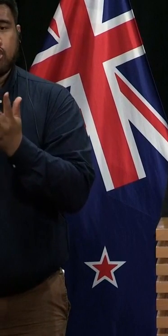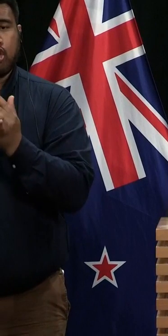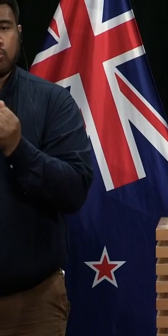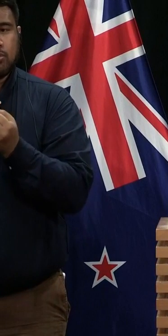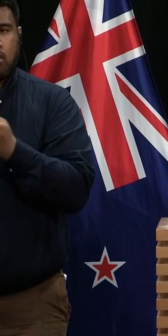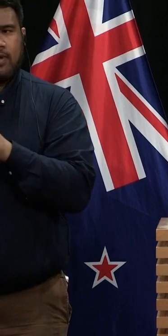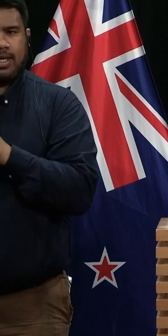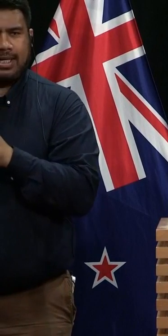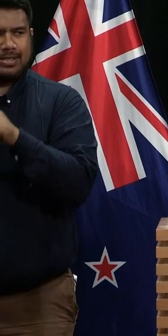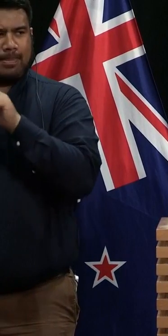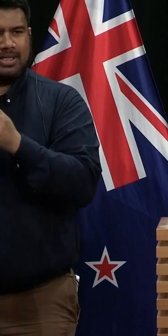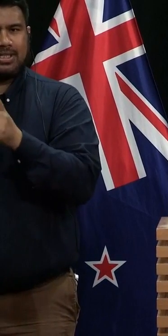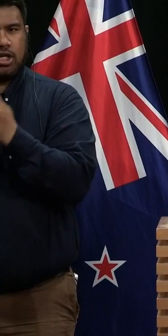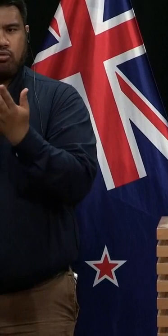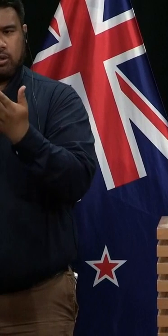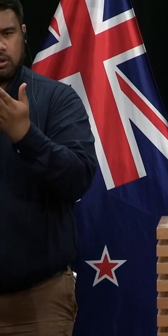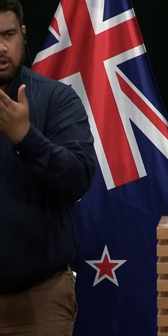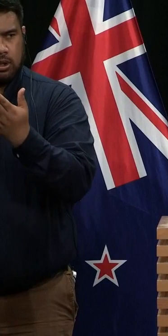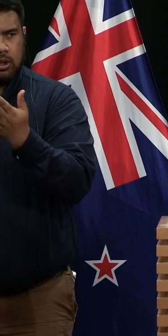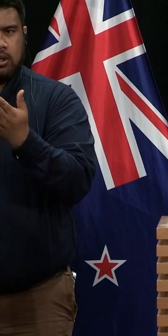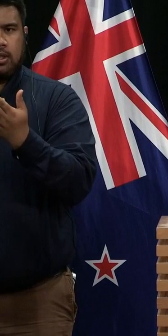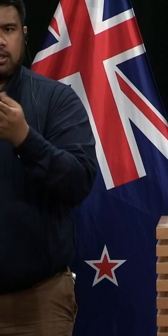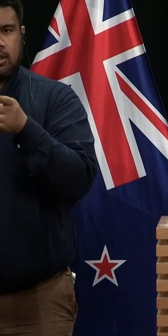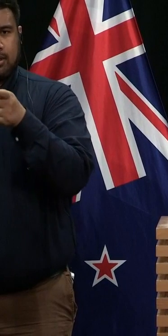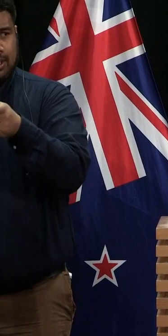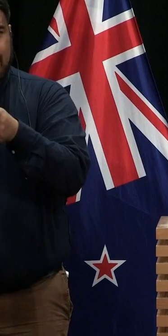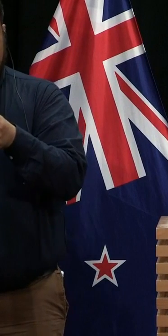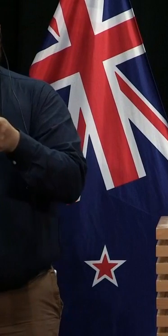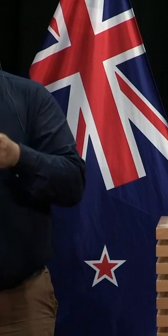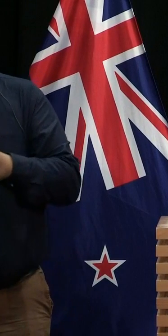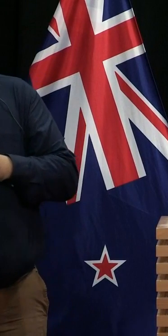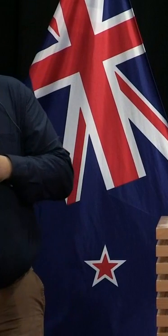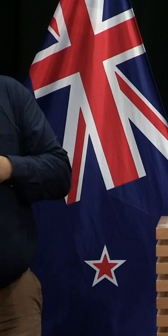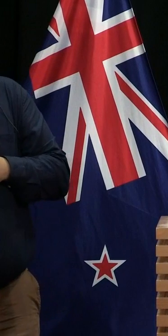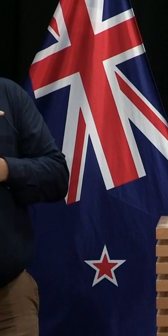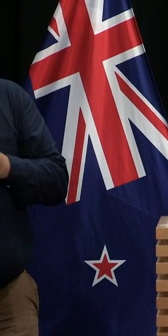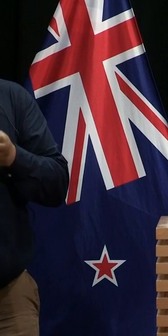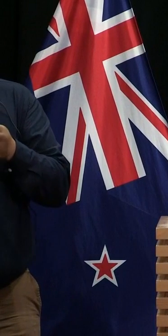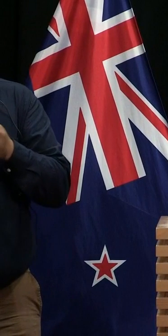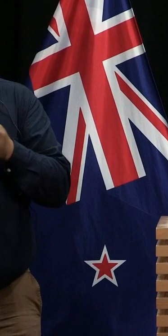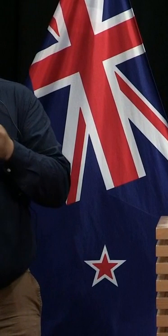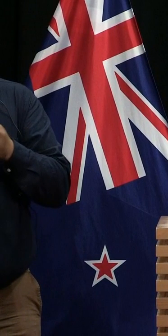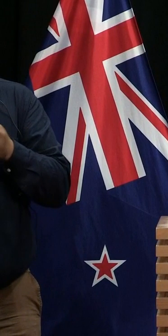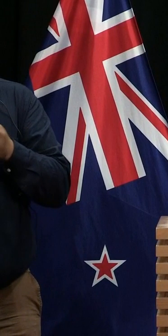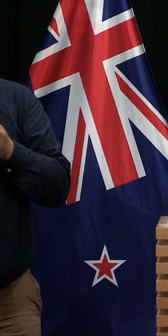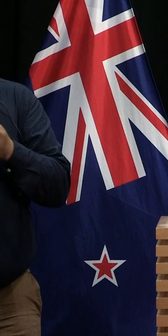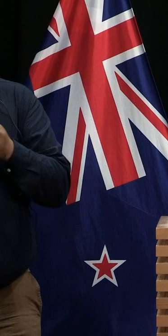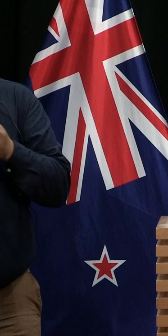Look, in general terms, Did he Did he come to you and speak with you about the correction?